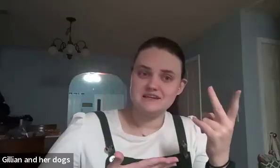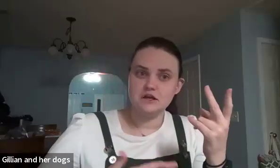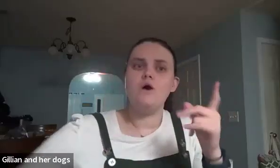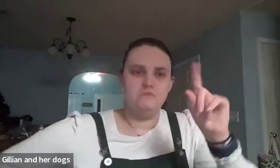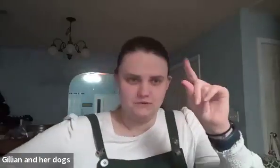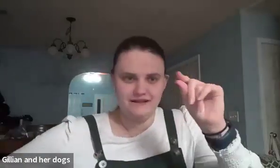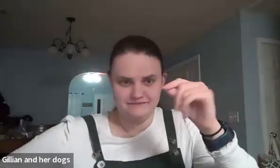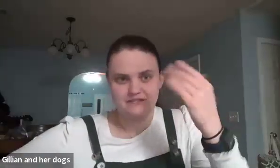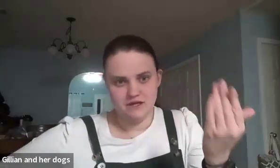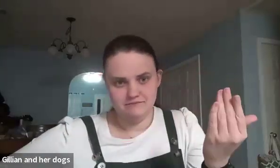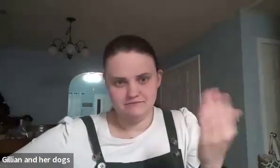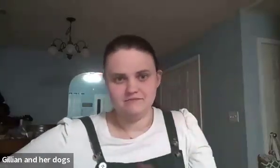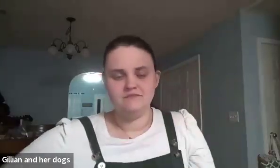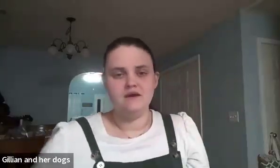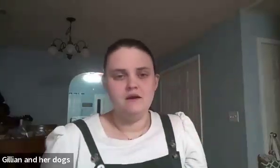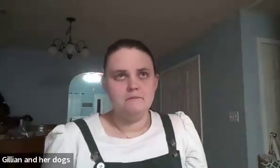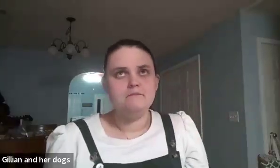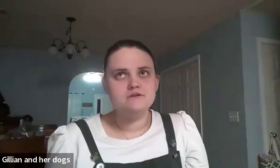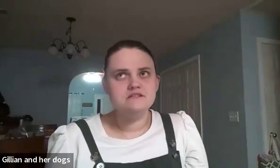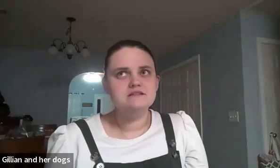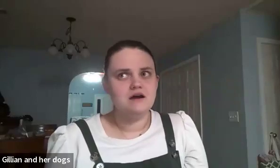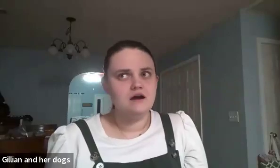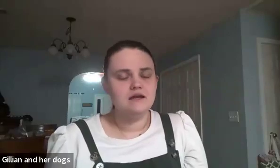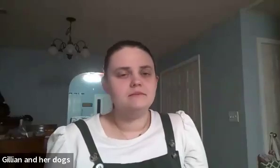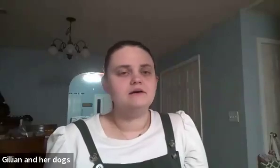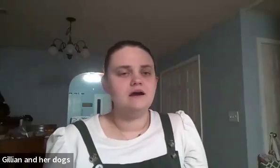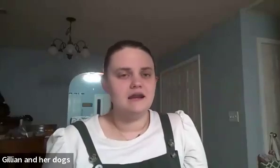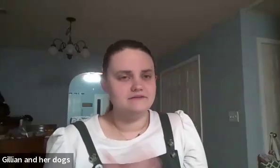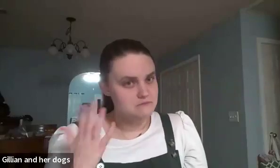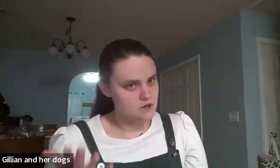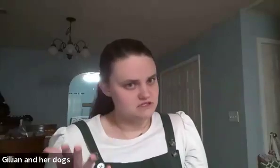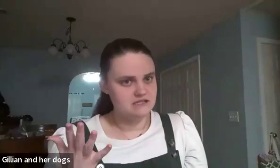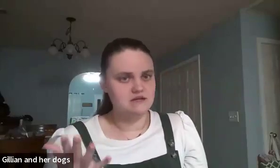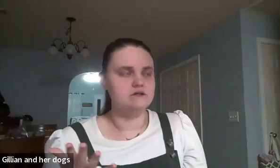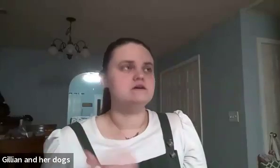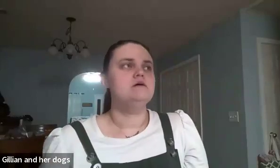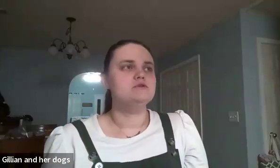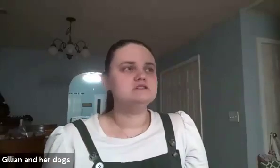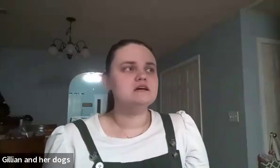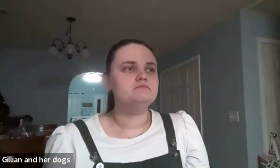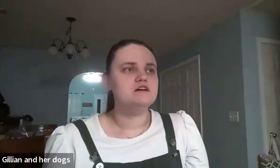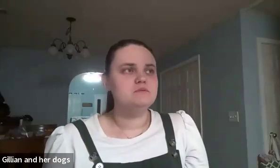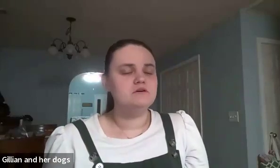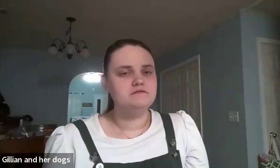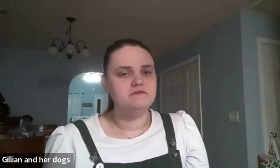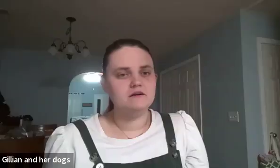the sign and go, oh, 20, that's right. Most of the time, and I have to say most, I can't say always, most of the time, deaf people are